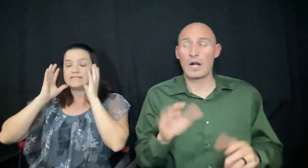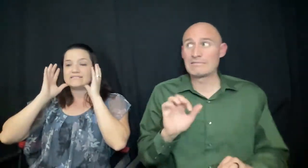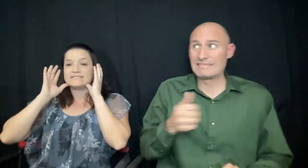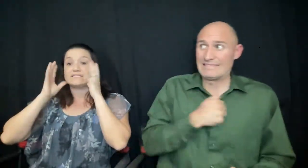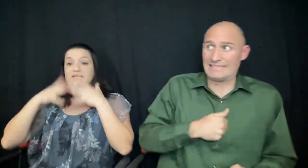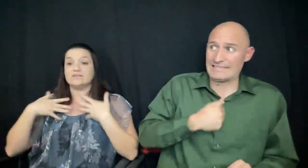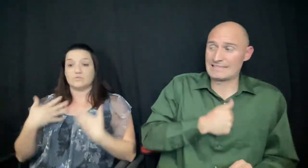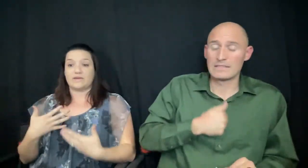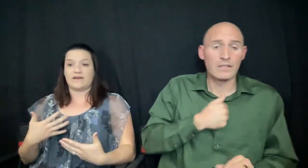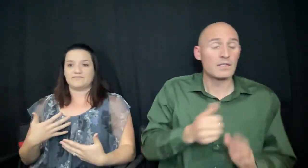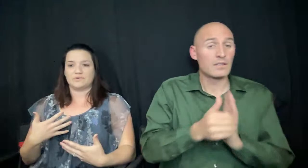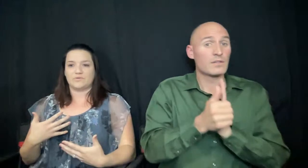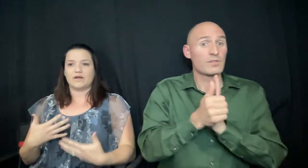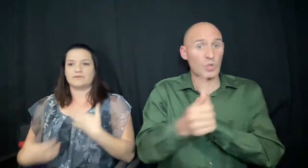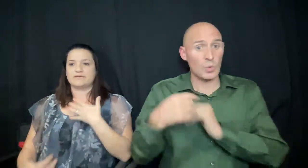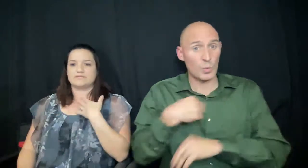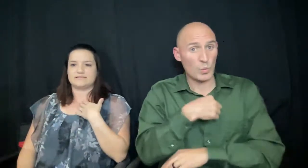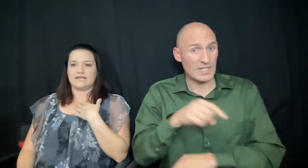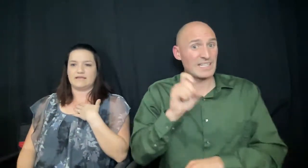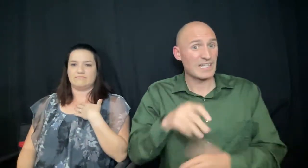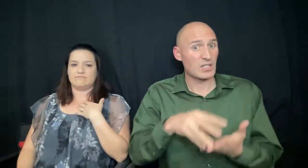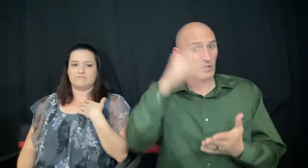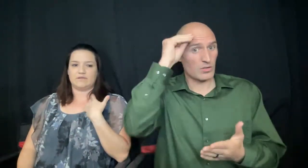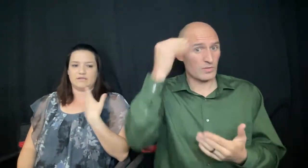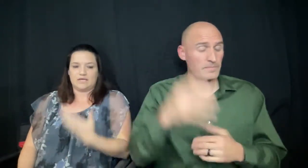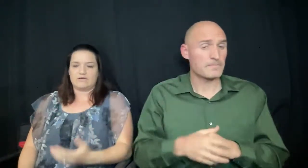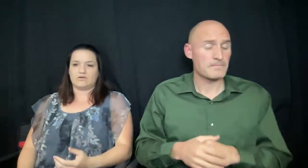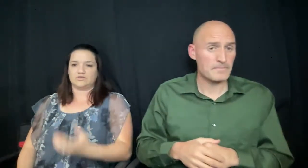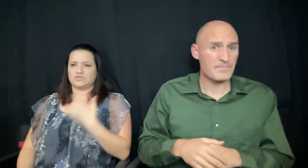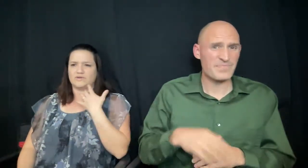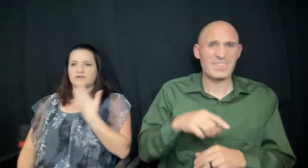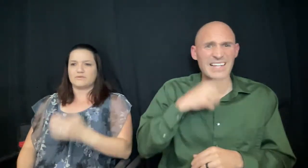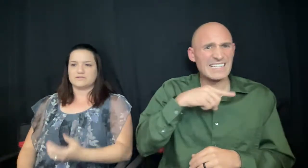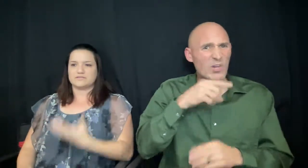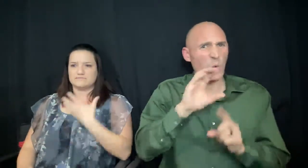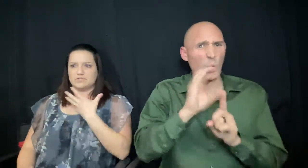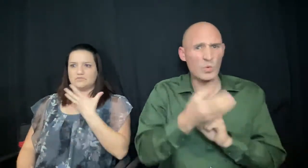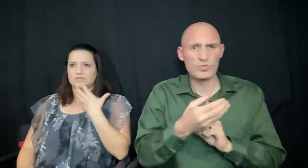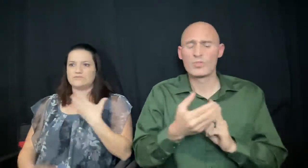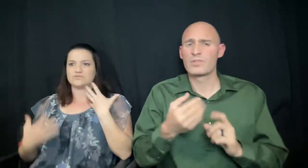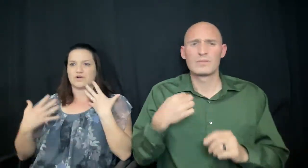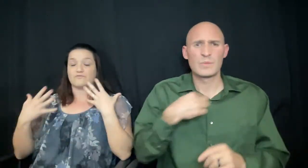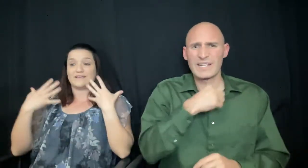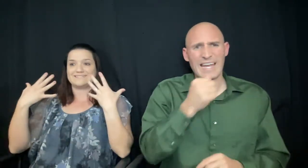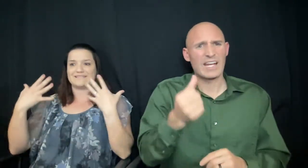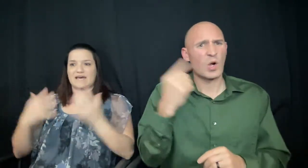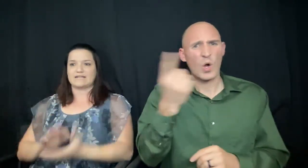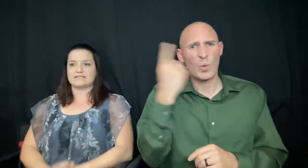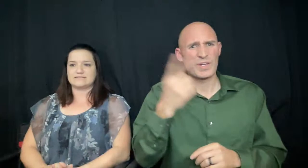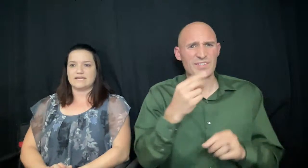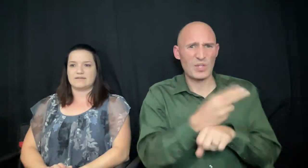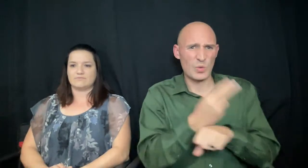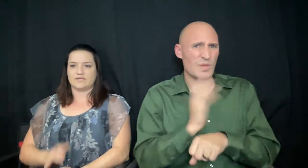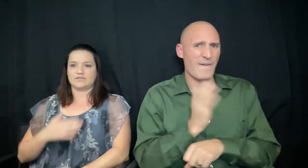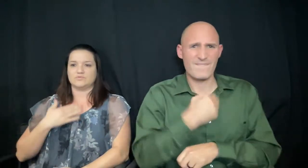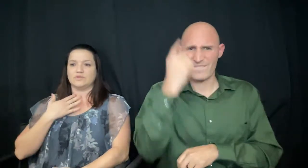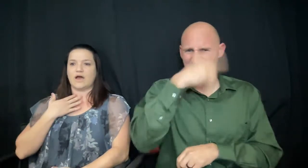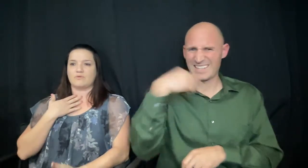a skill that we have to acquire, because in the hearing culture, we don't always, use our face to that extent. We can do a lot with